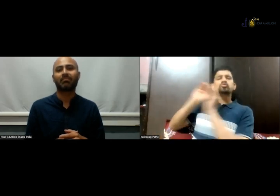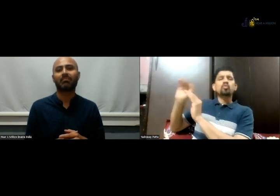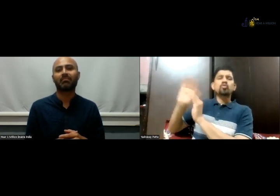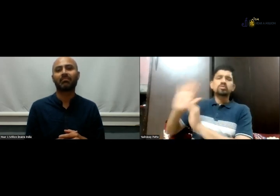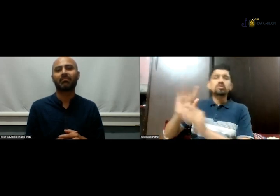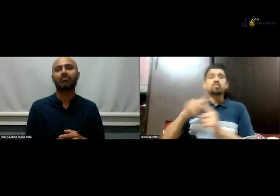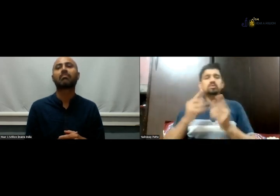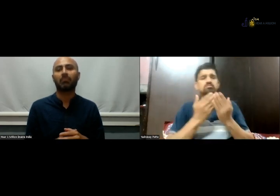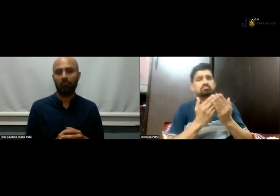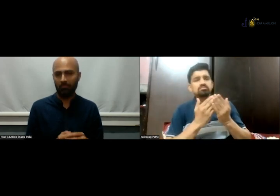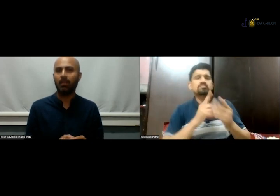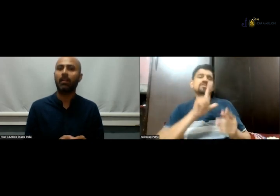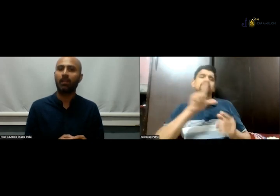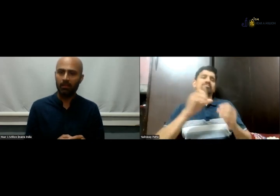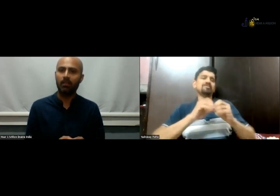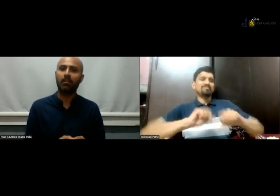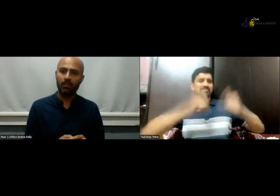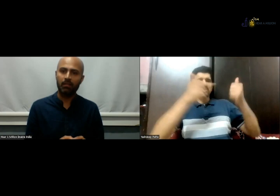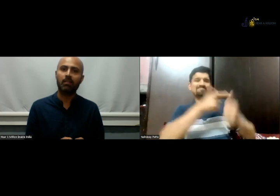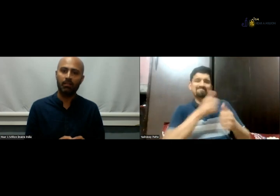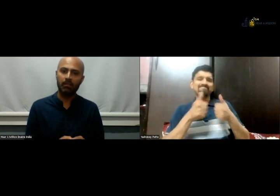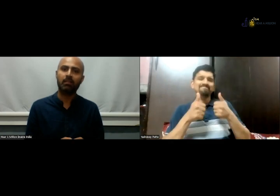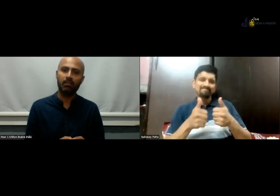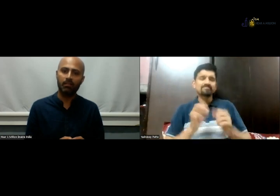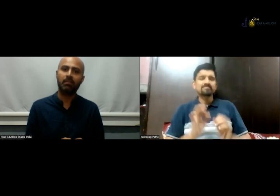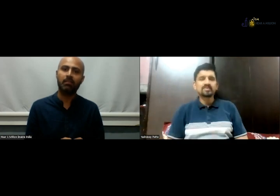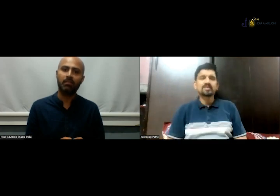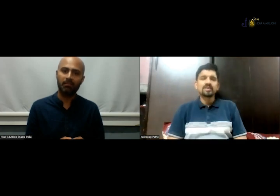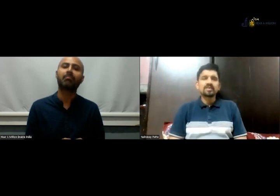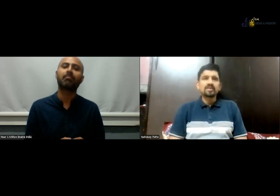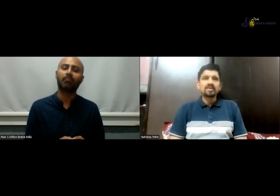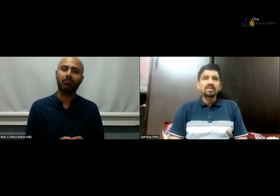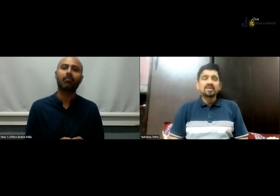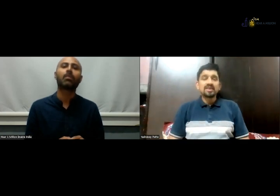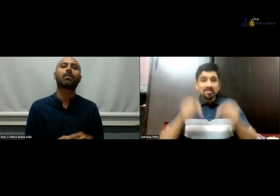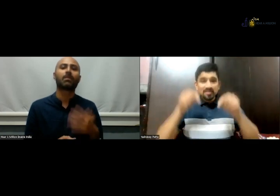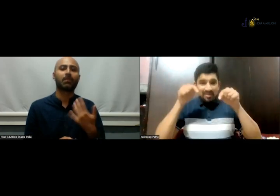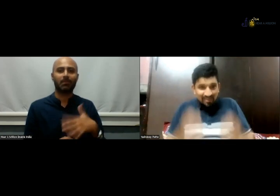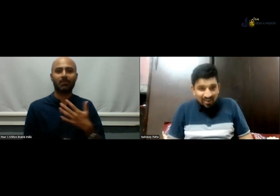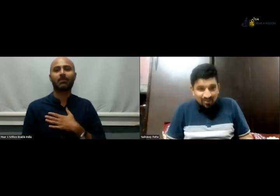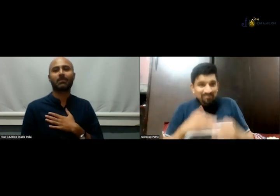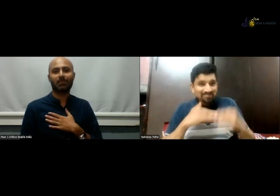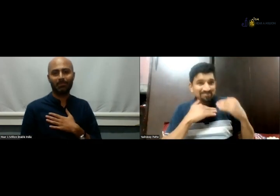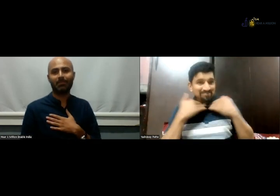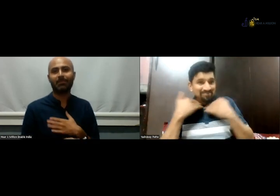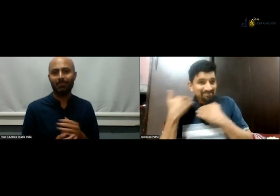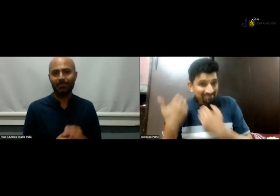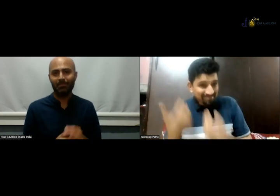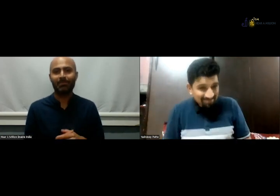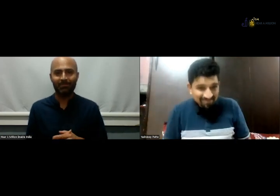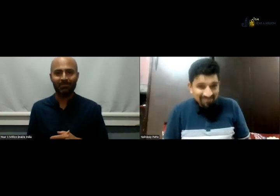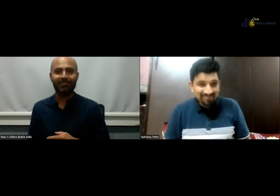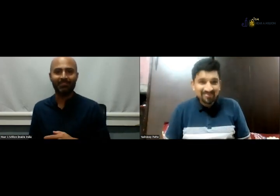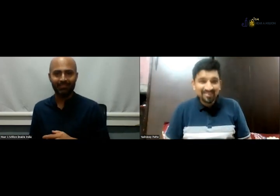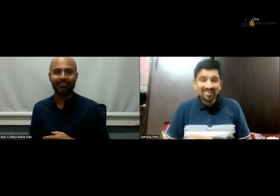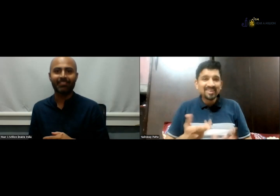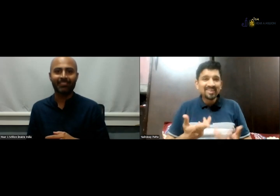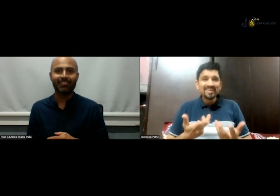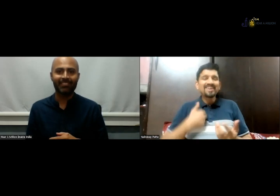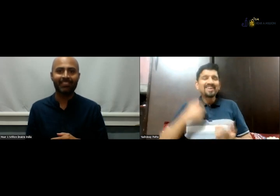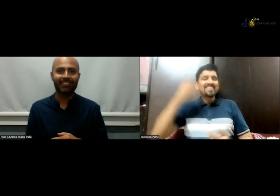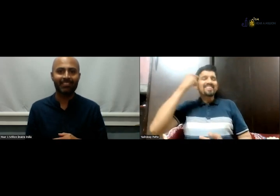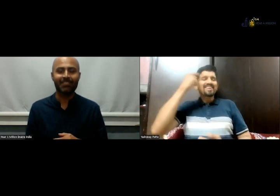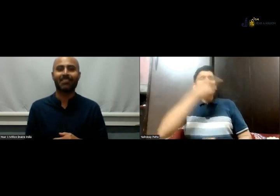she was not able to work, but she was continuously supporting them while studying for law as well.